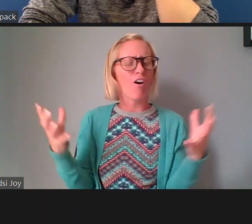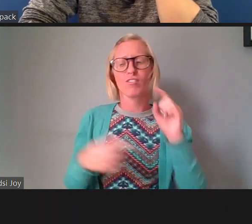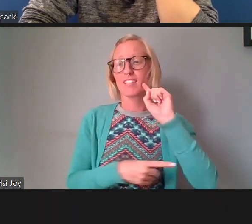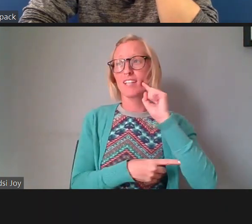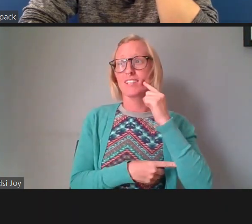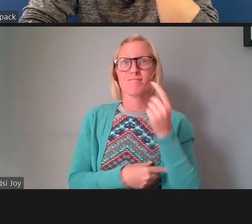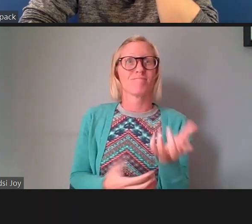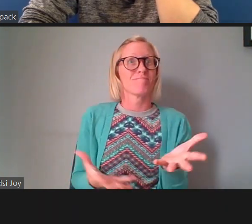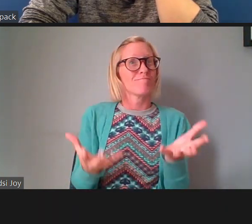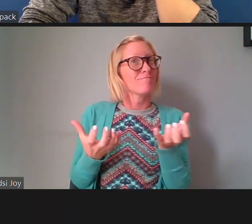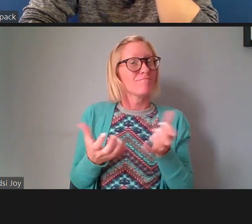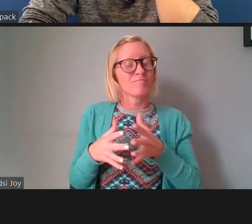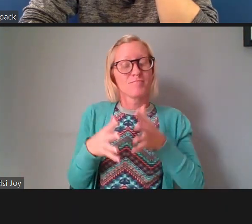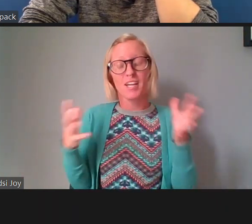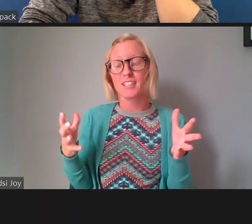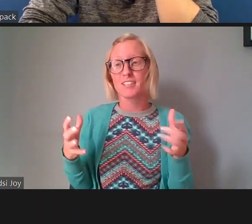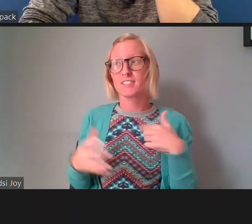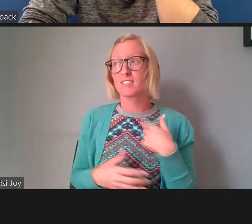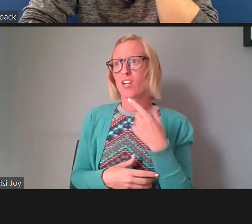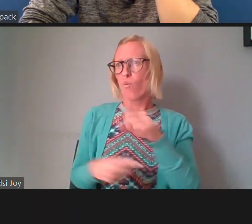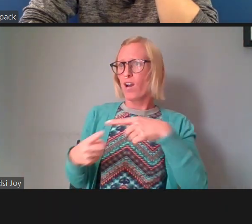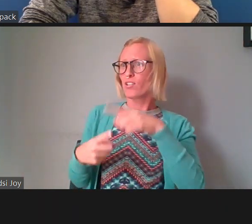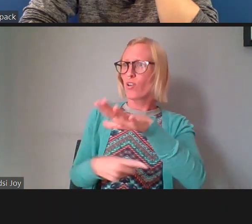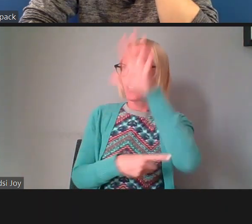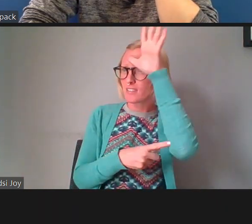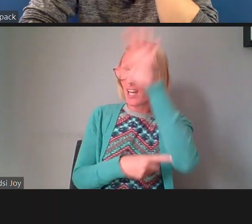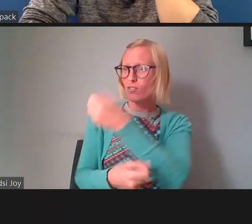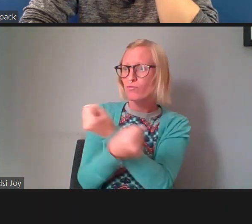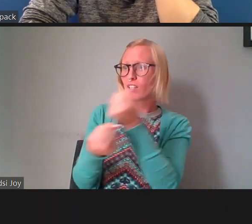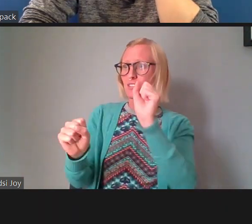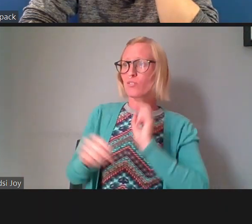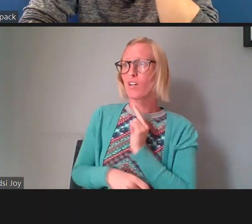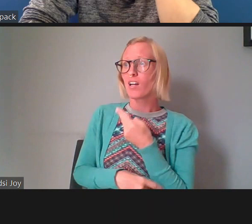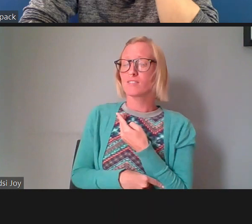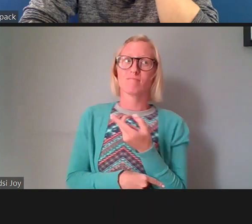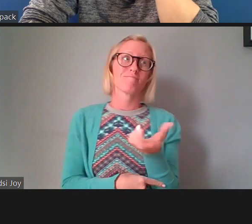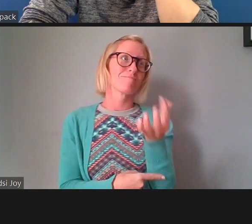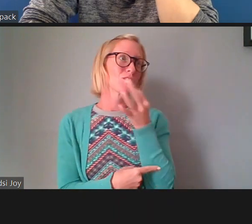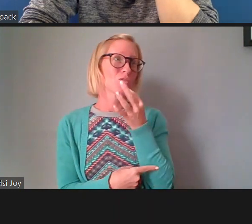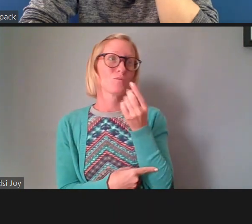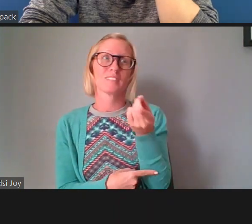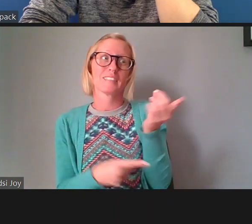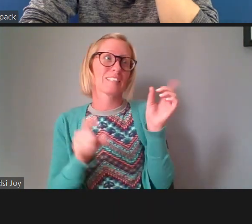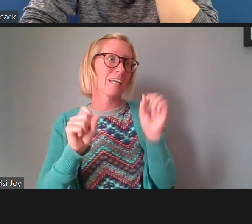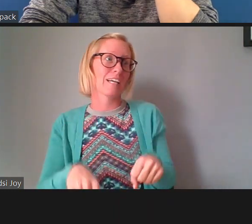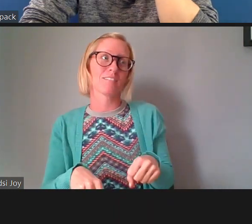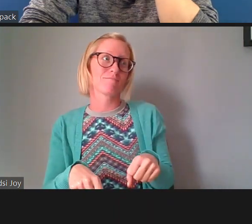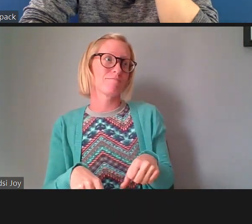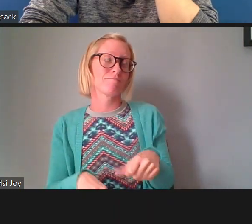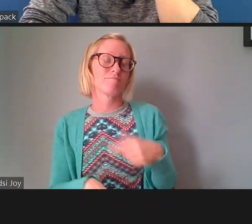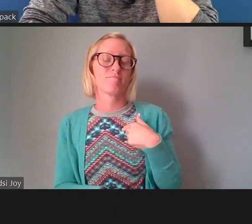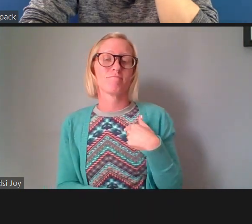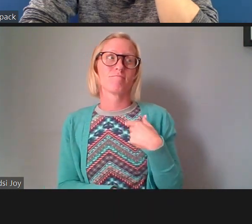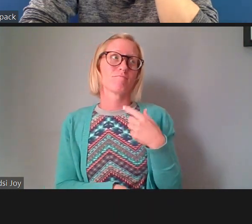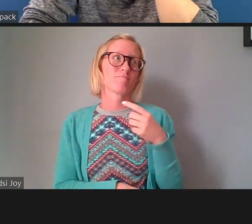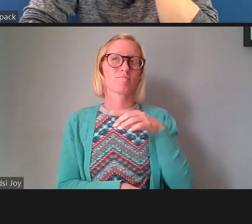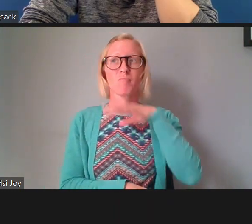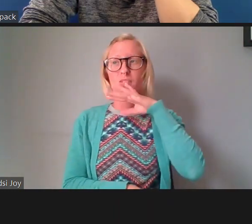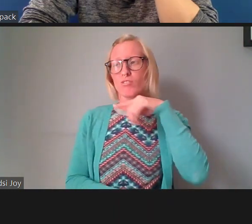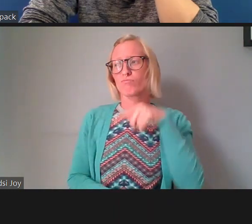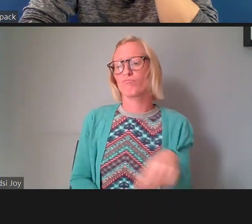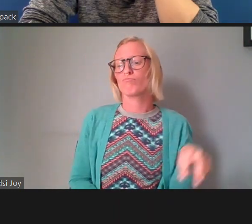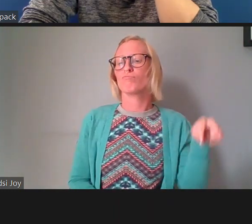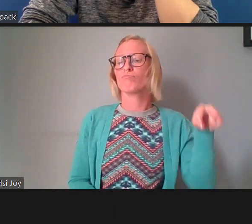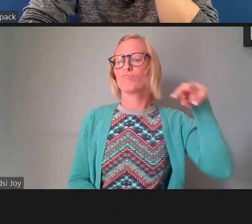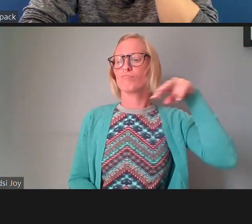liked. When will your dad rescue us? Soon as he can. Piggy rose, dripping from the water, and stood